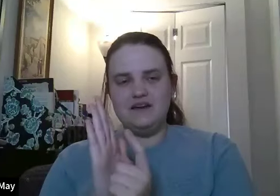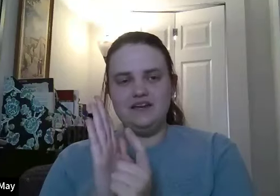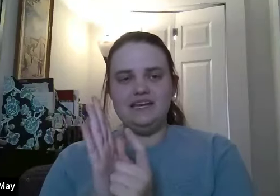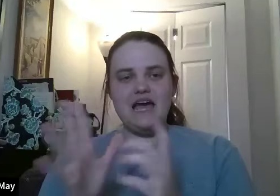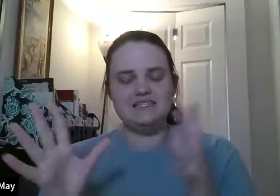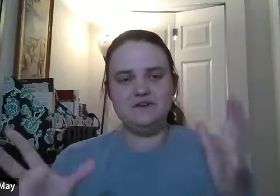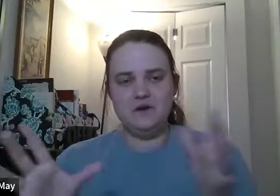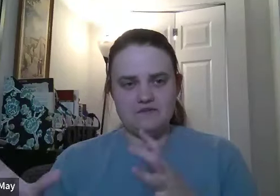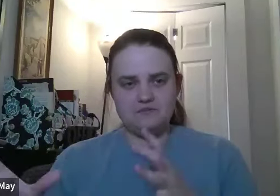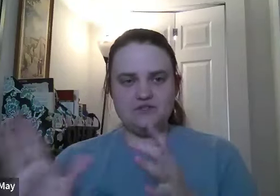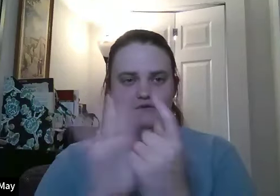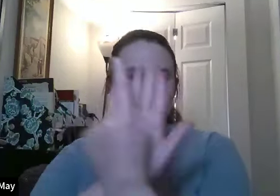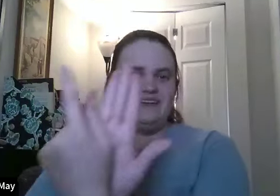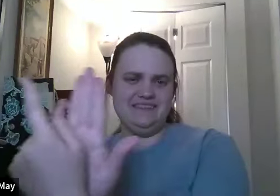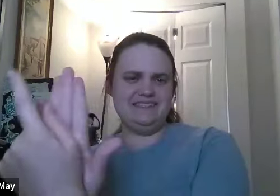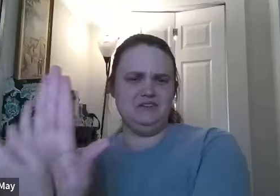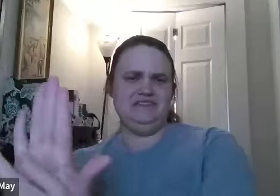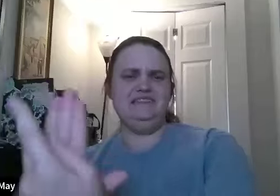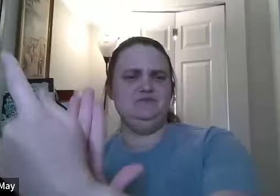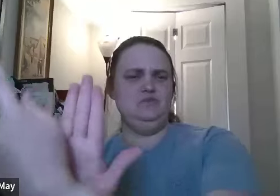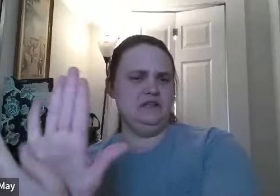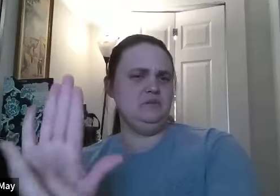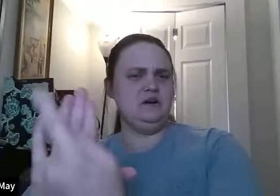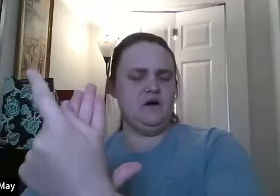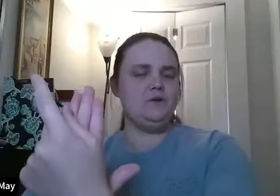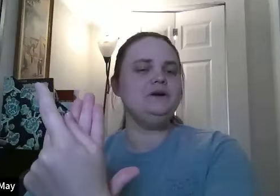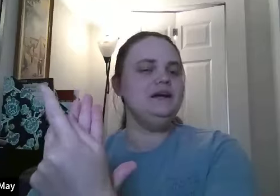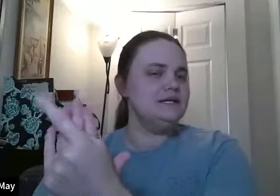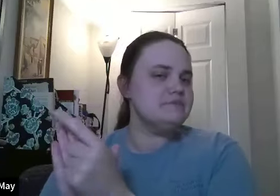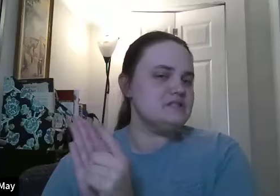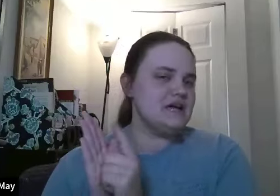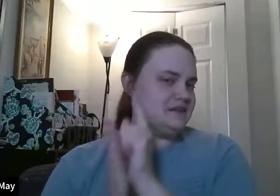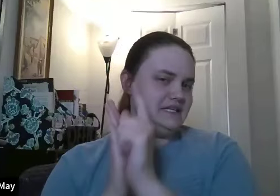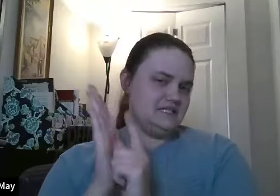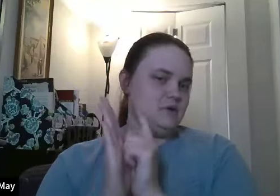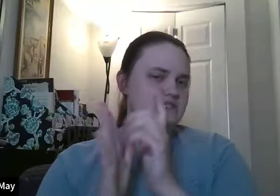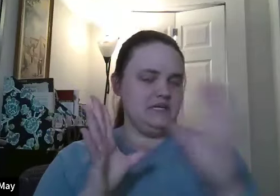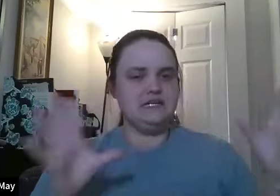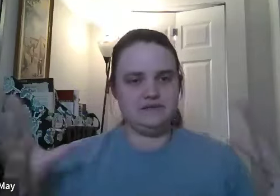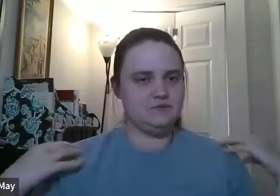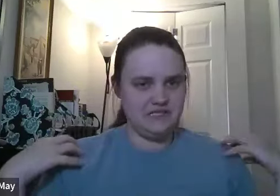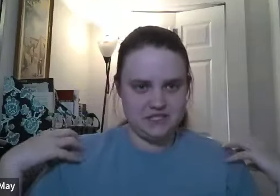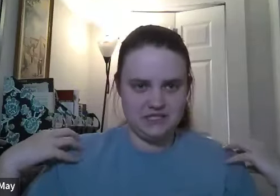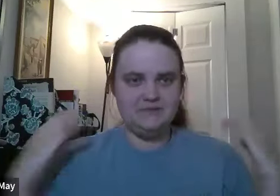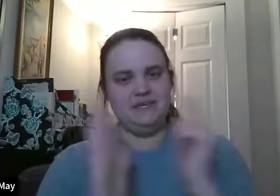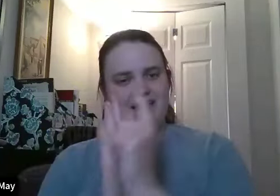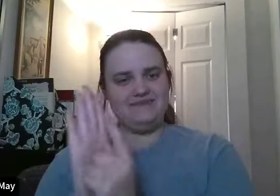signing, it has to feel comfortable. So if you're like this and you're like, this is really weird and awkward, most likely it's supposed to be in a different position. But yeah,